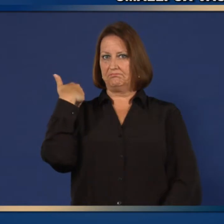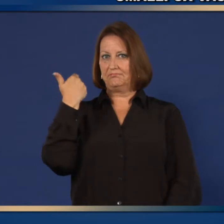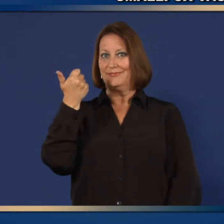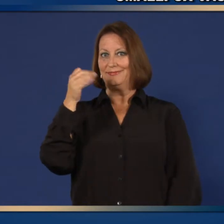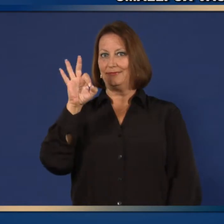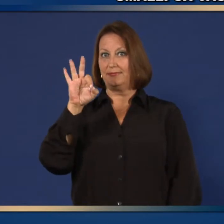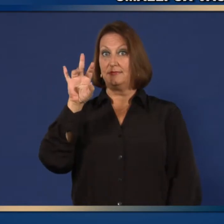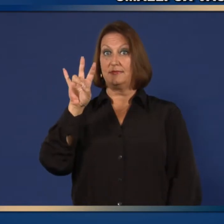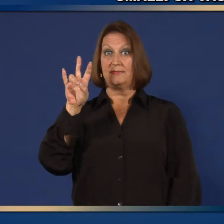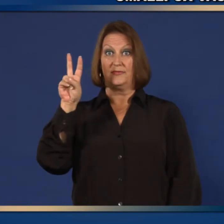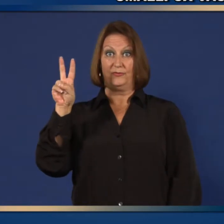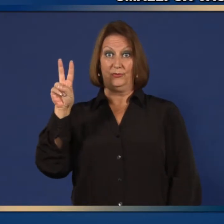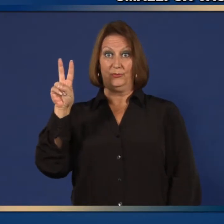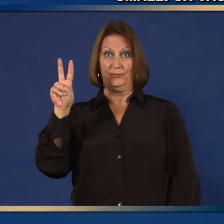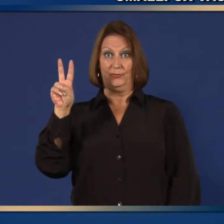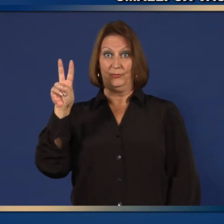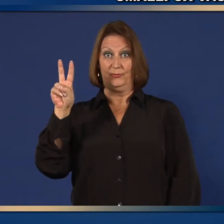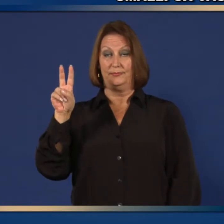1972.